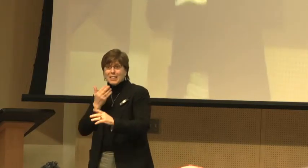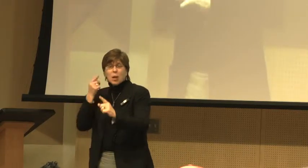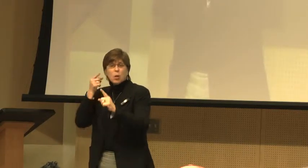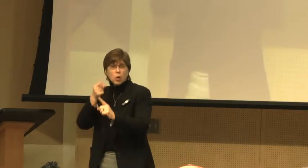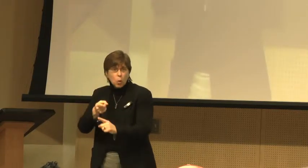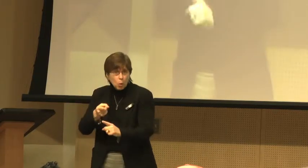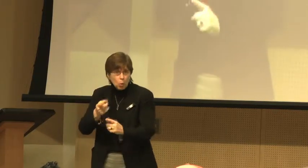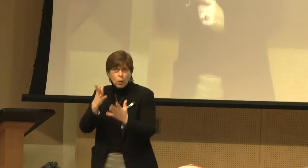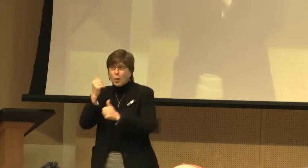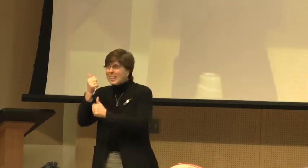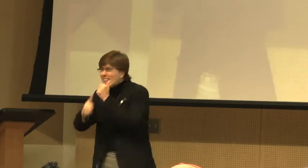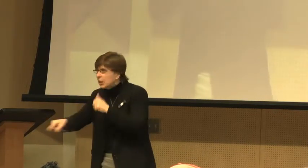our goals. We want